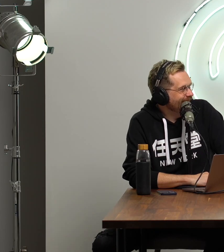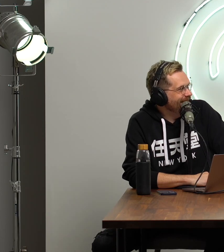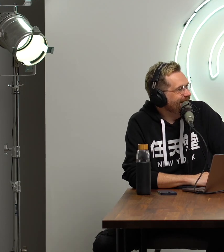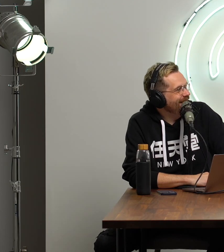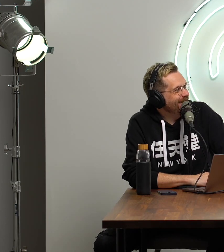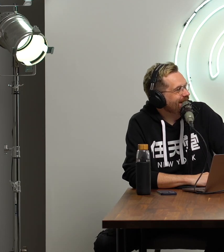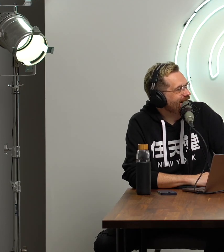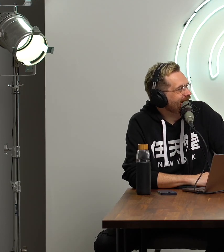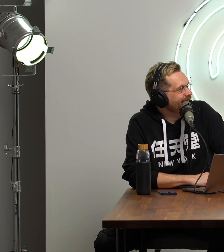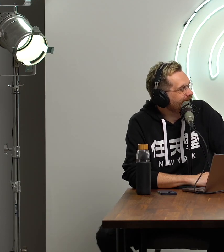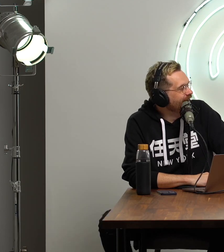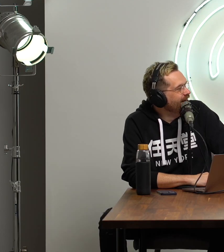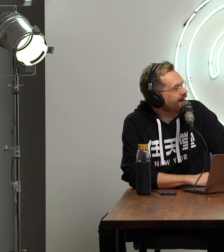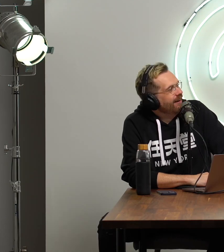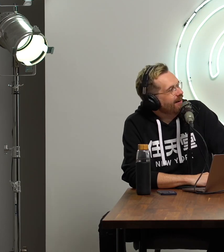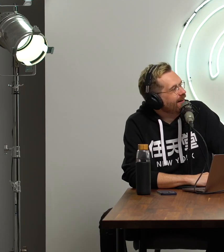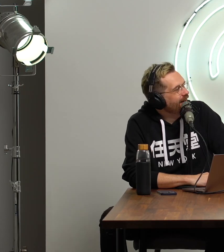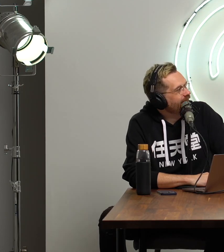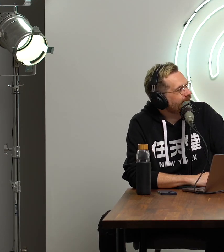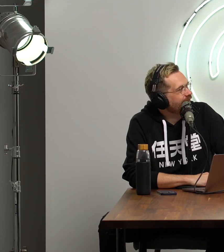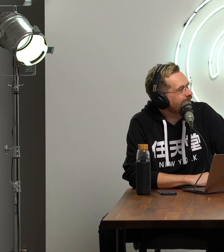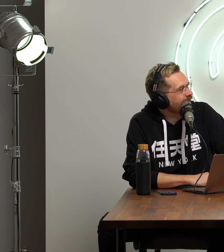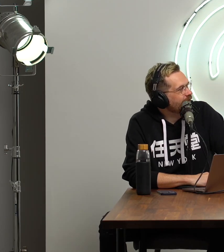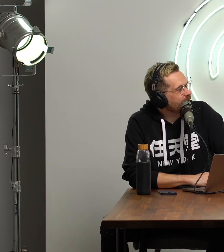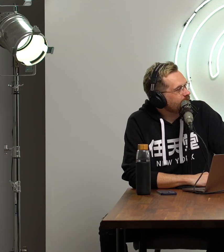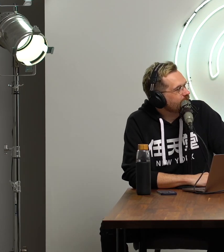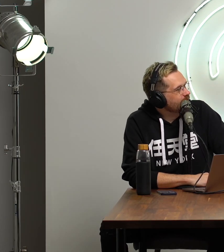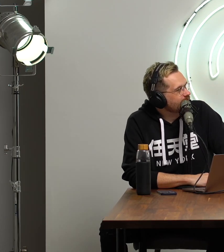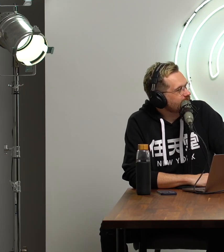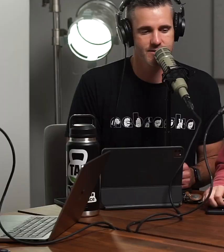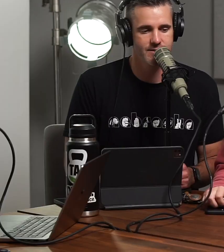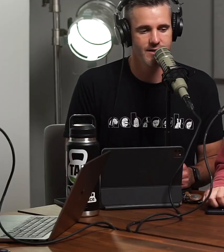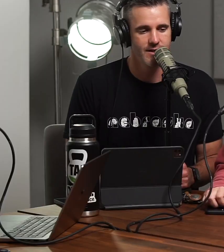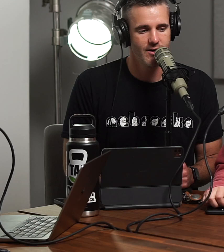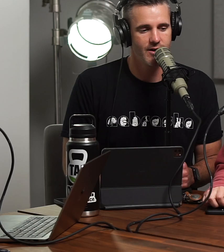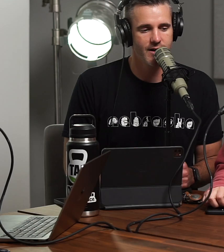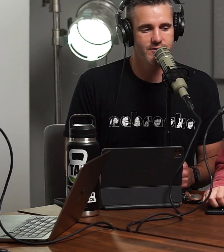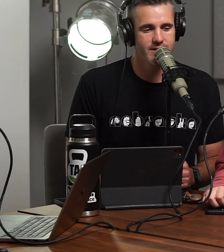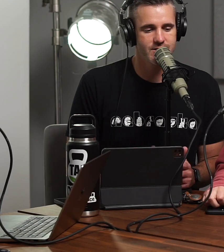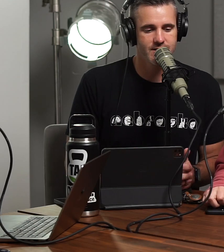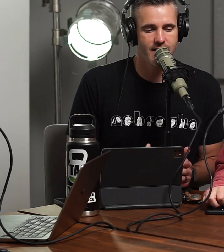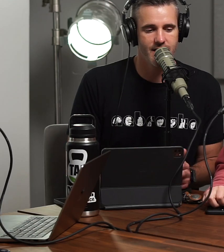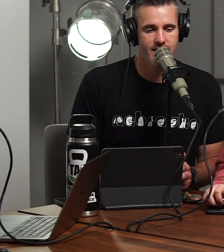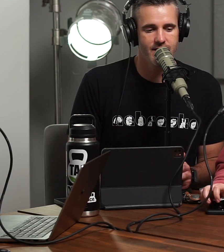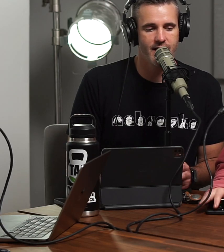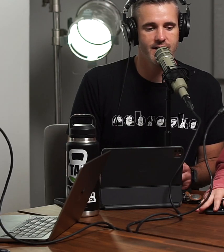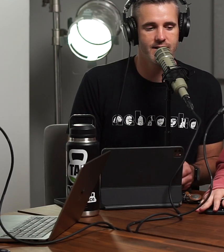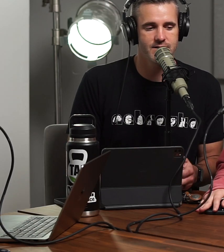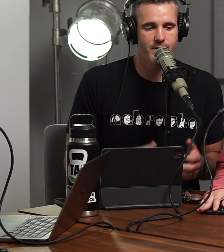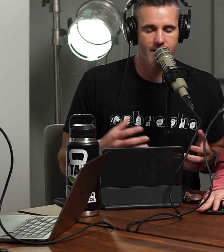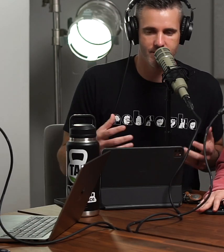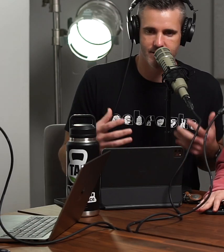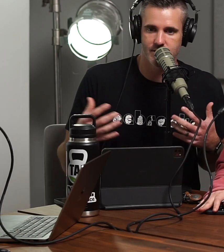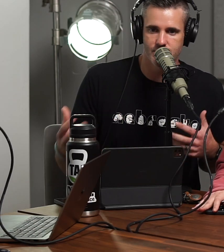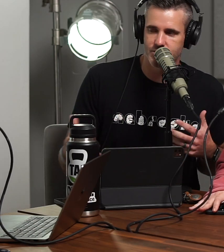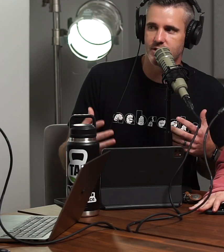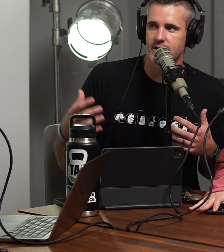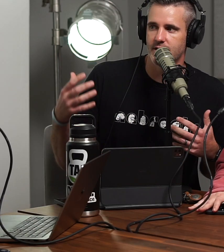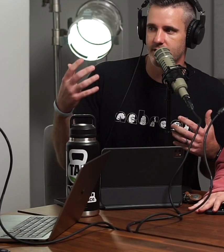diversity so they're they have a book currently right now which kind of leads into our conversation today that is about inclusion and